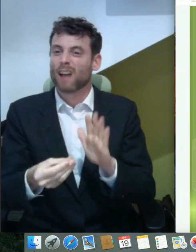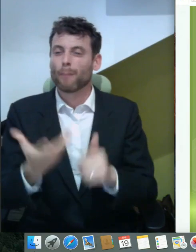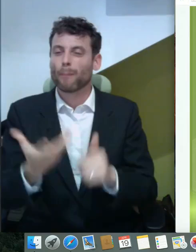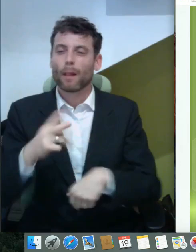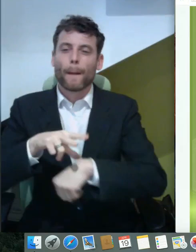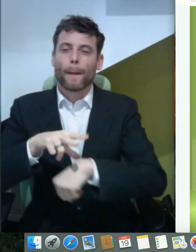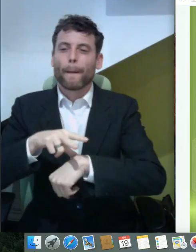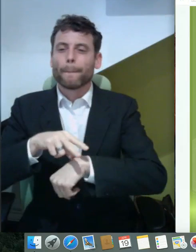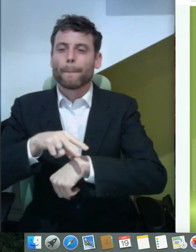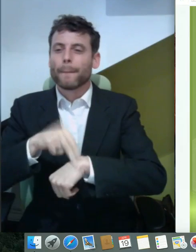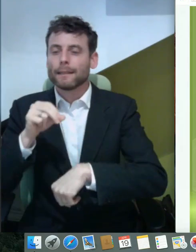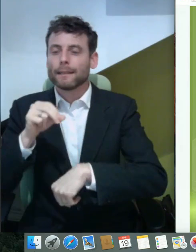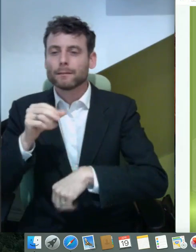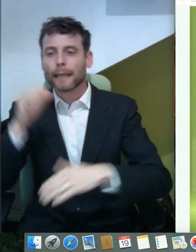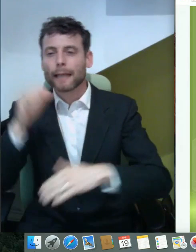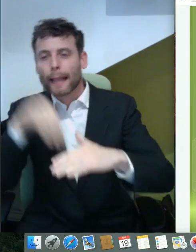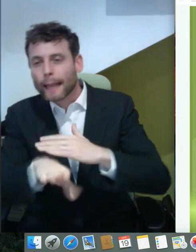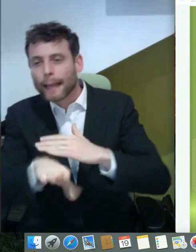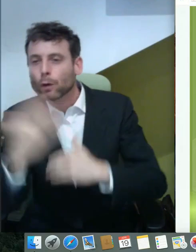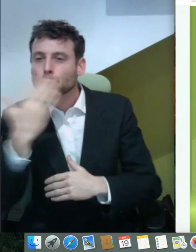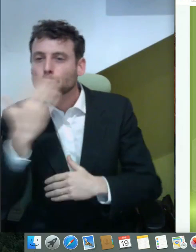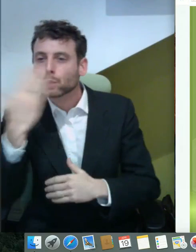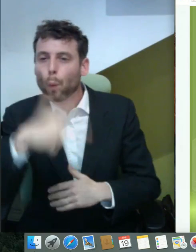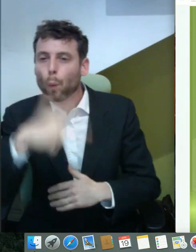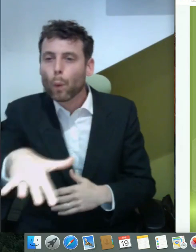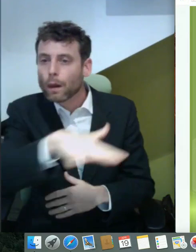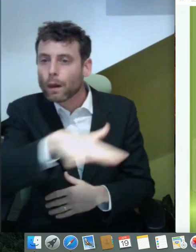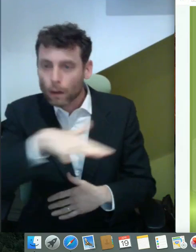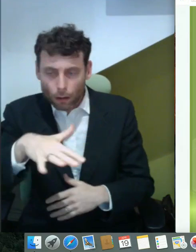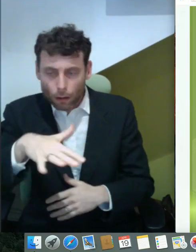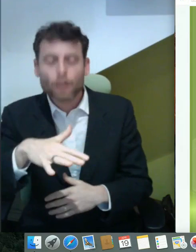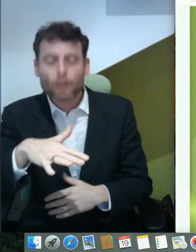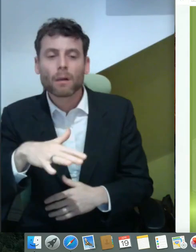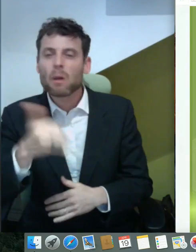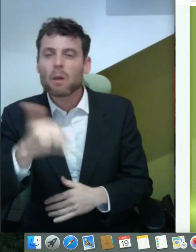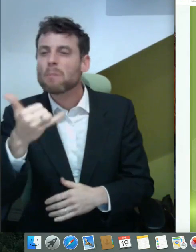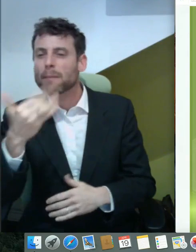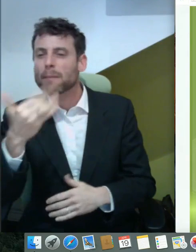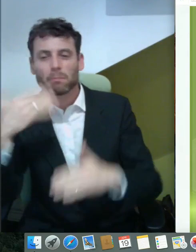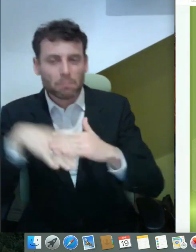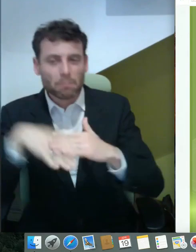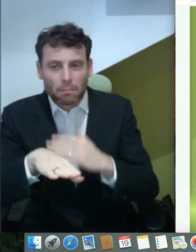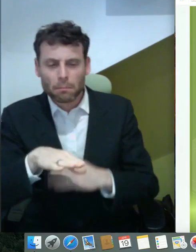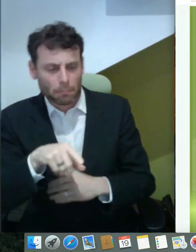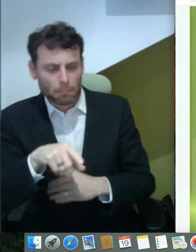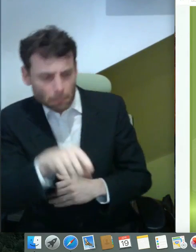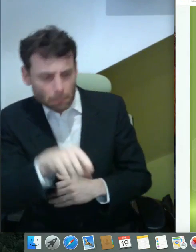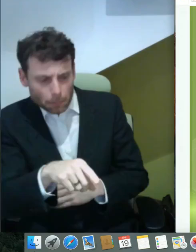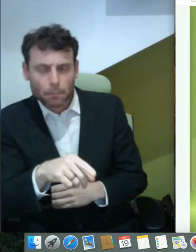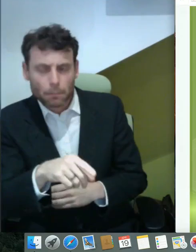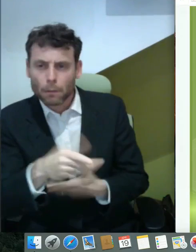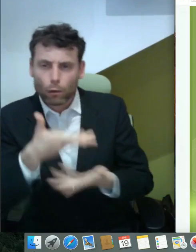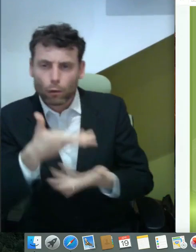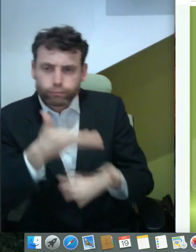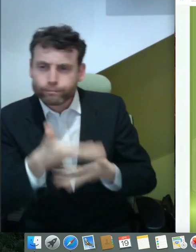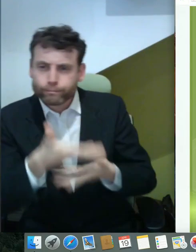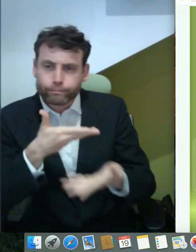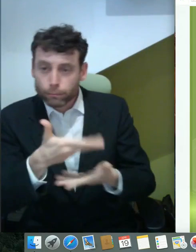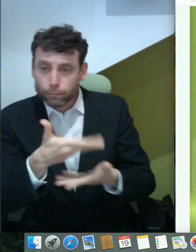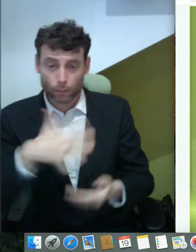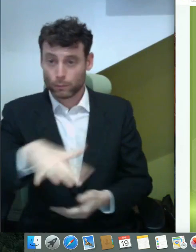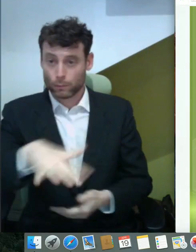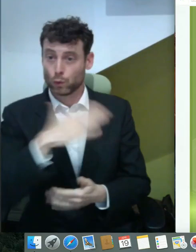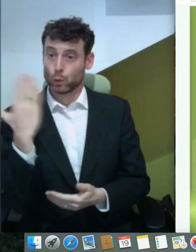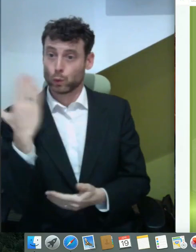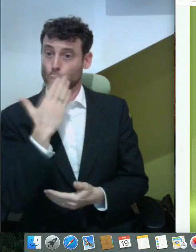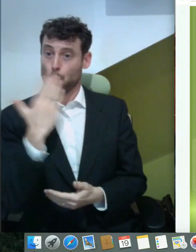into a school and actually conduct an interview or take a statement in a school building.